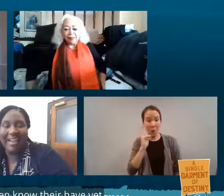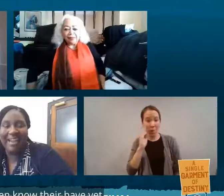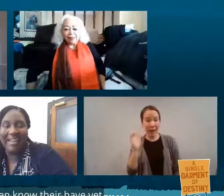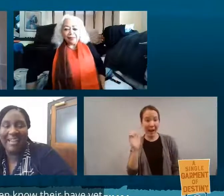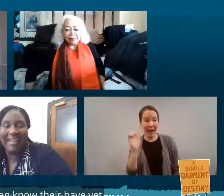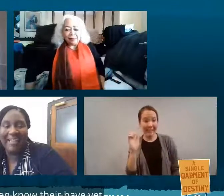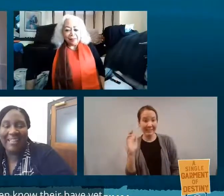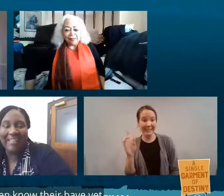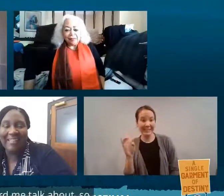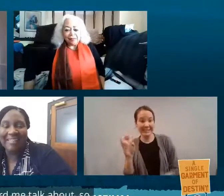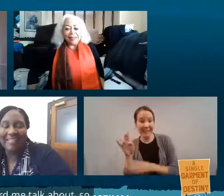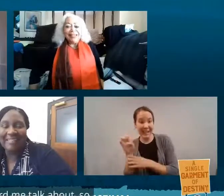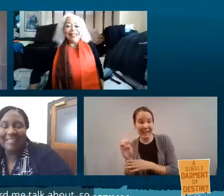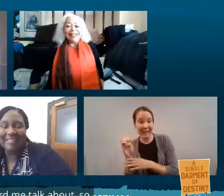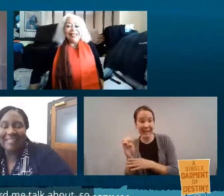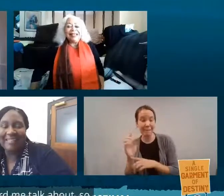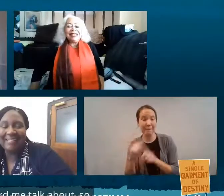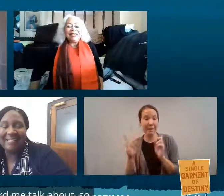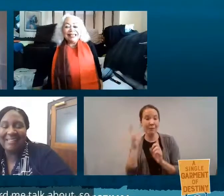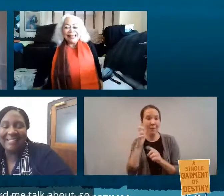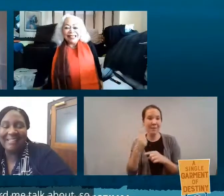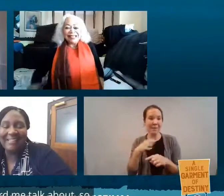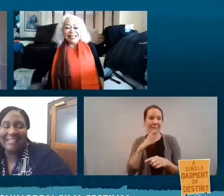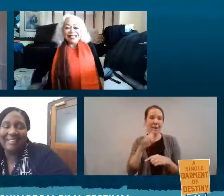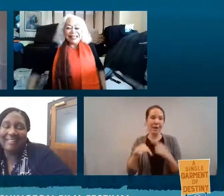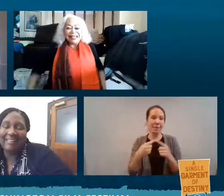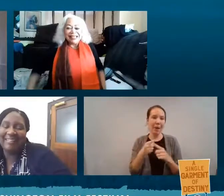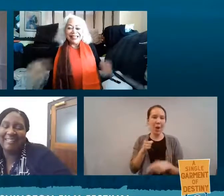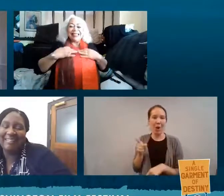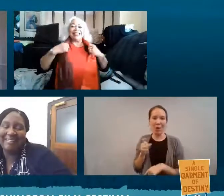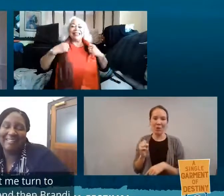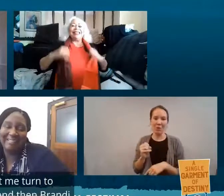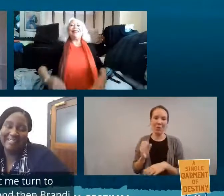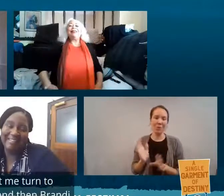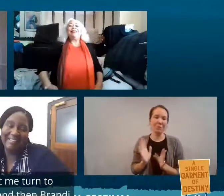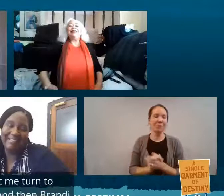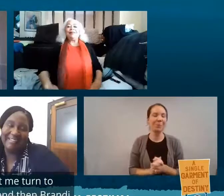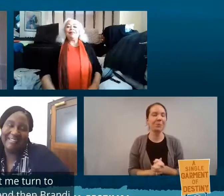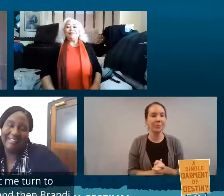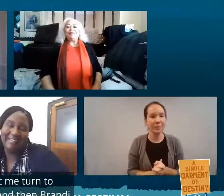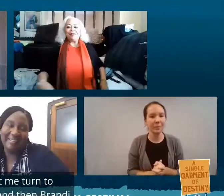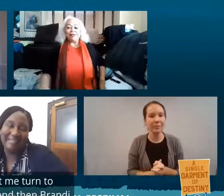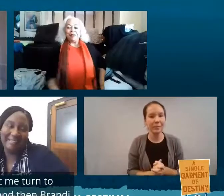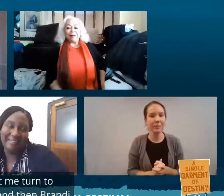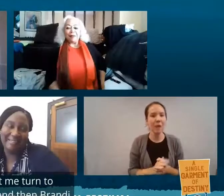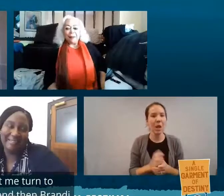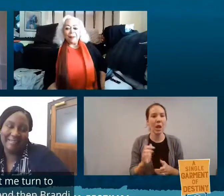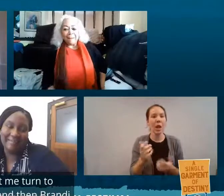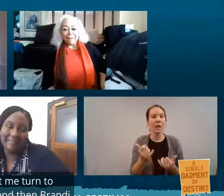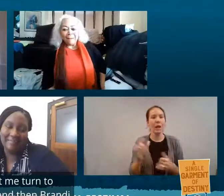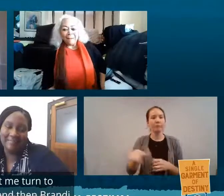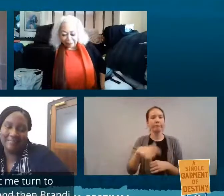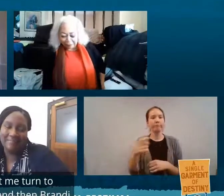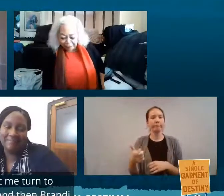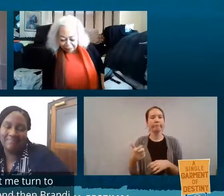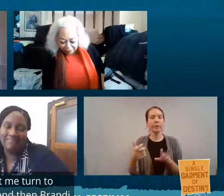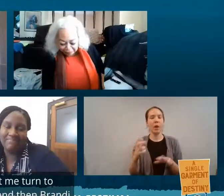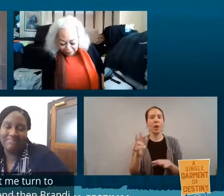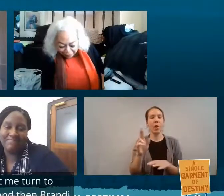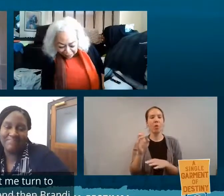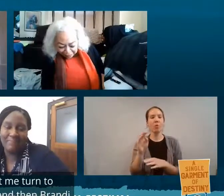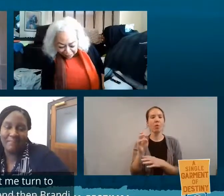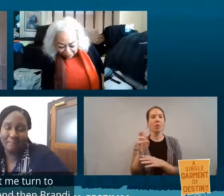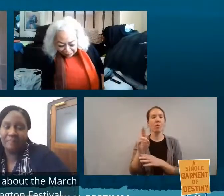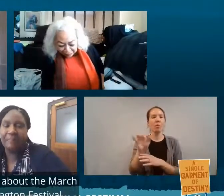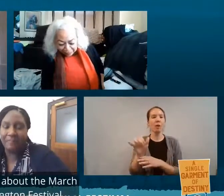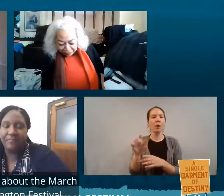that they don't even know they have yet, but that they've heard me talk about. So, well, let me turn to Rosemary